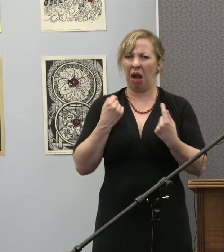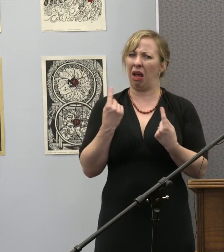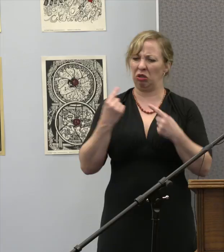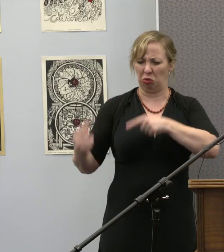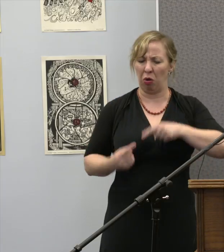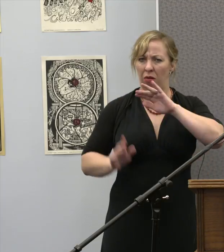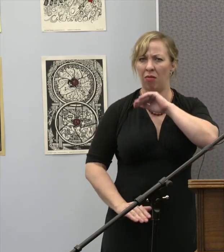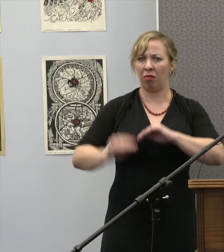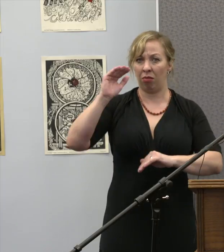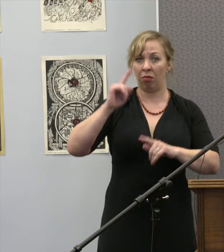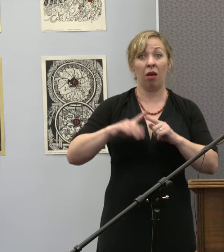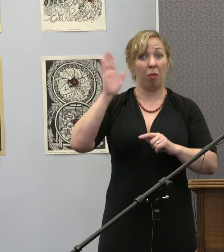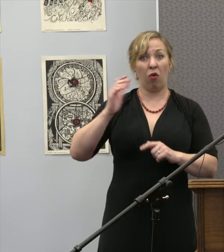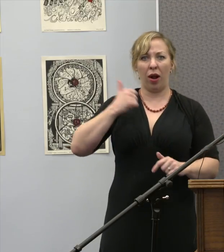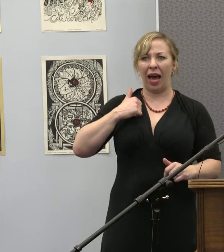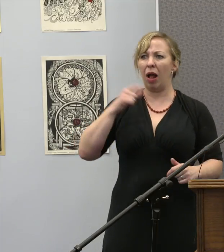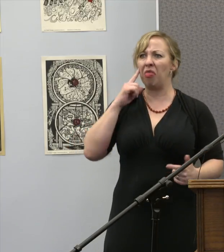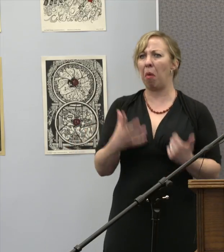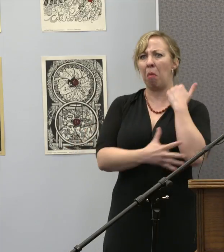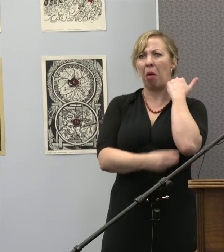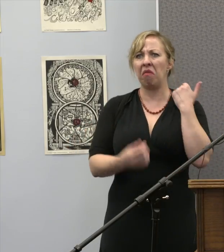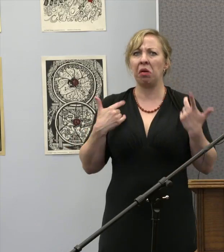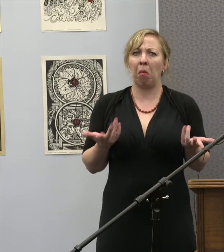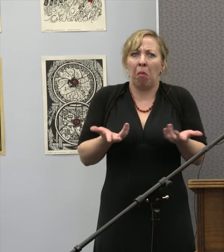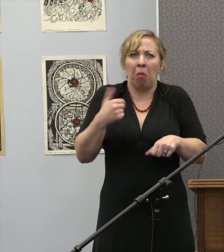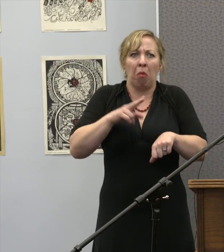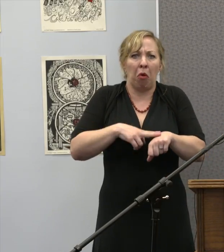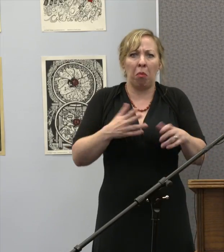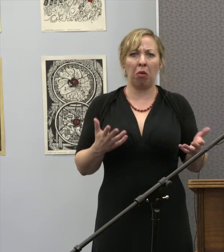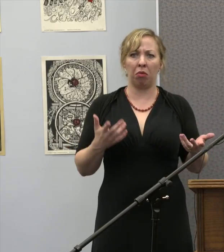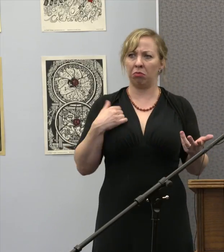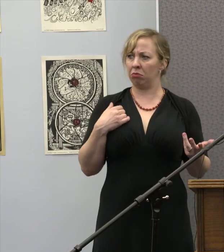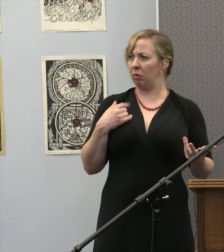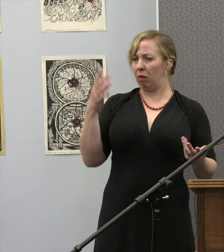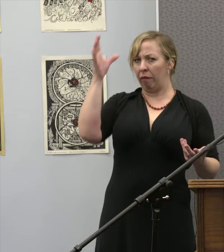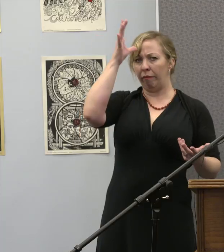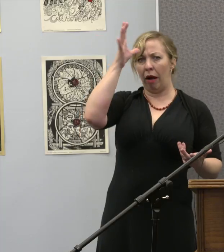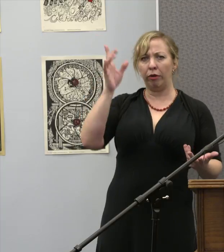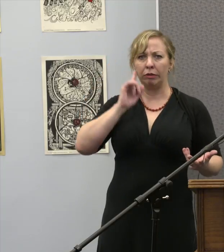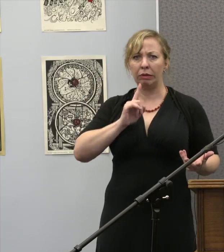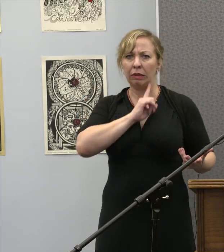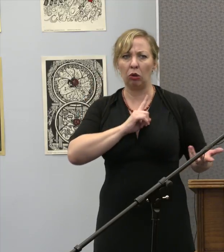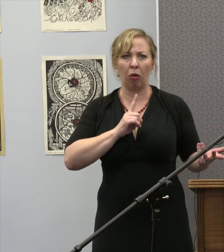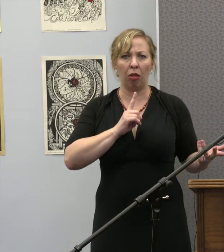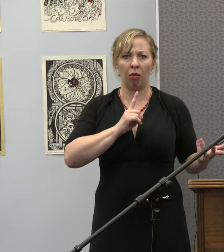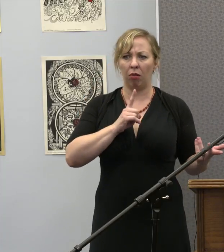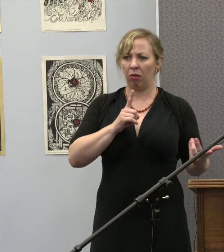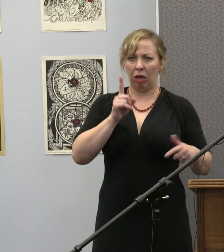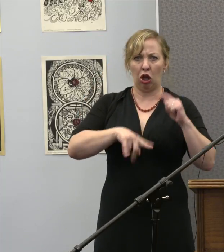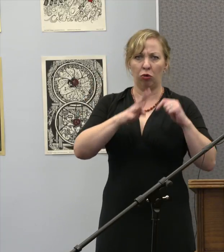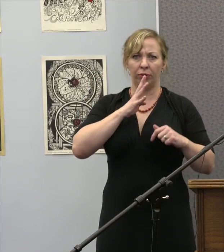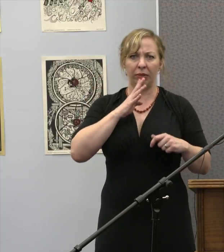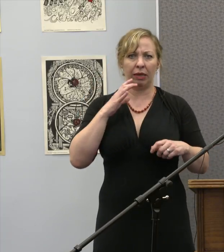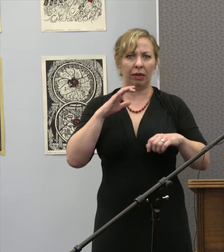In Canada, we experienced poverty, and I thought it was normal because, hey, we had a single dad who couldn't speak the language and four kids who were under